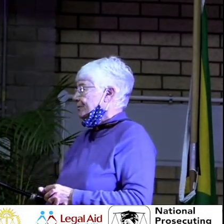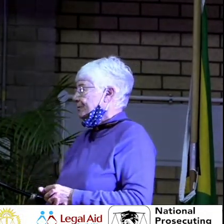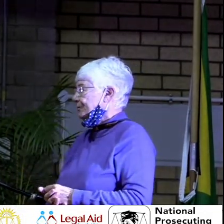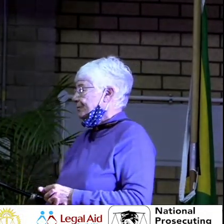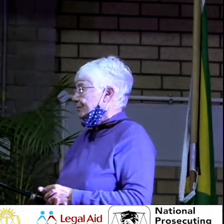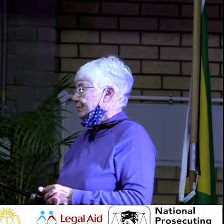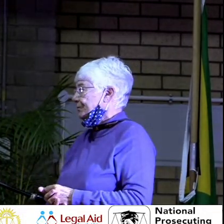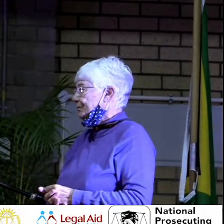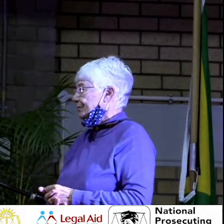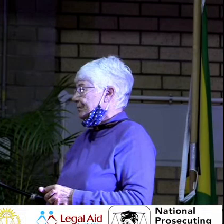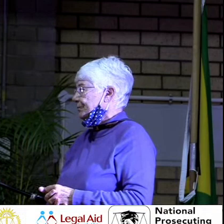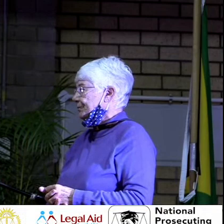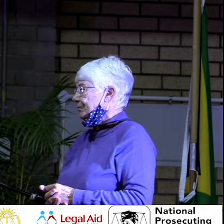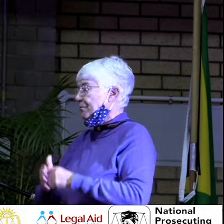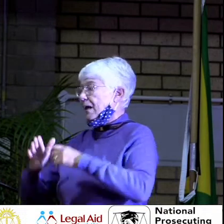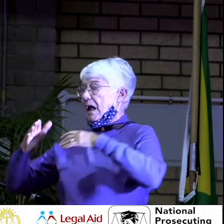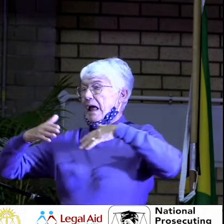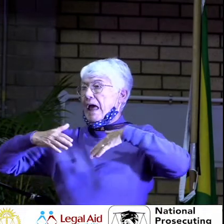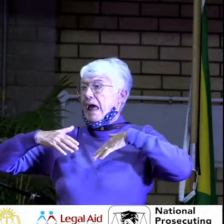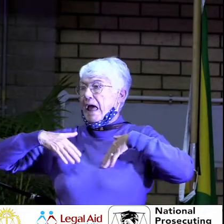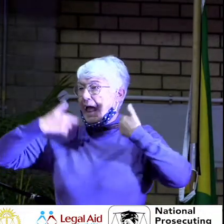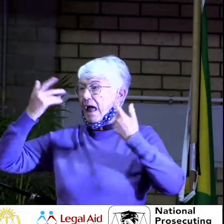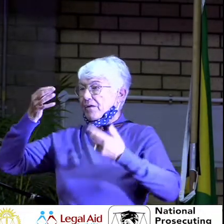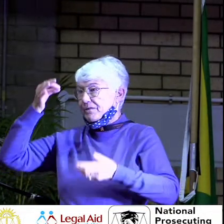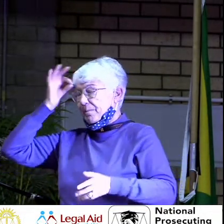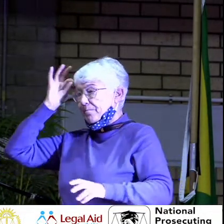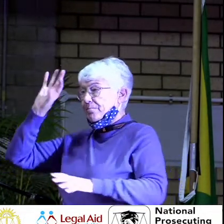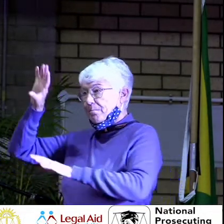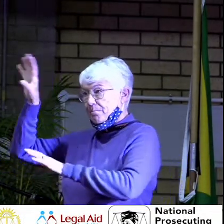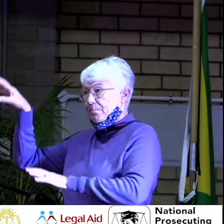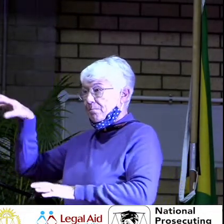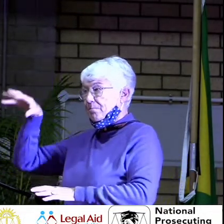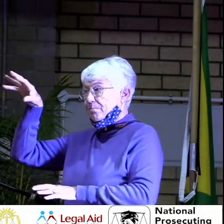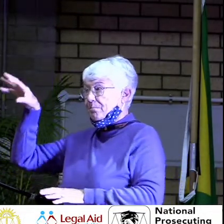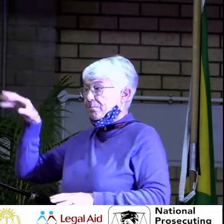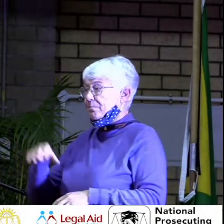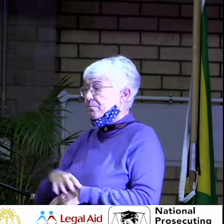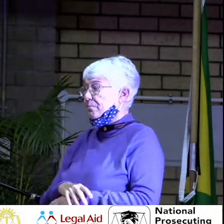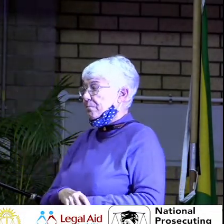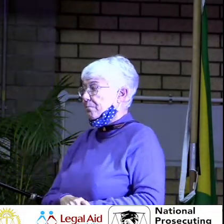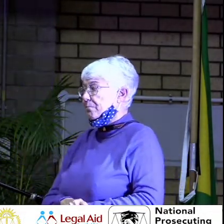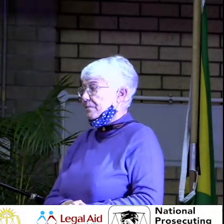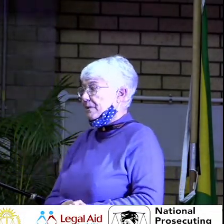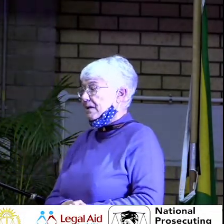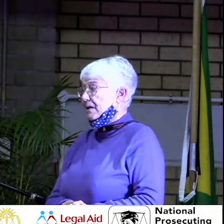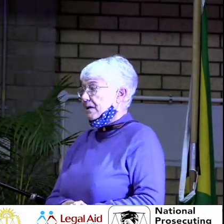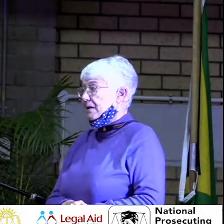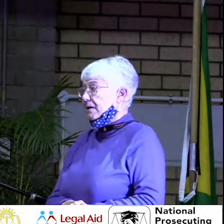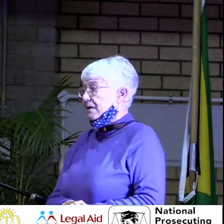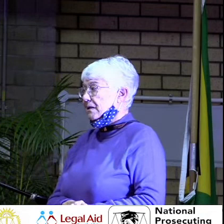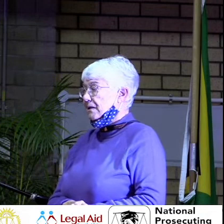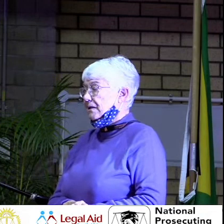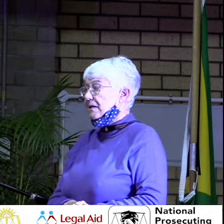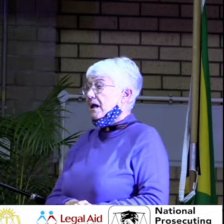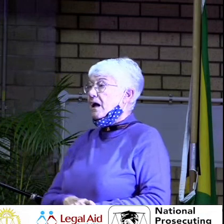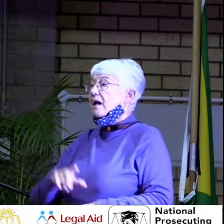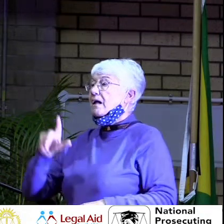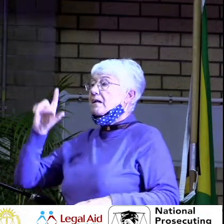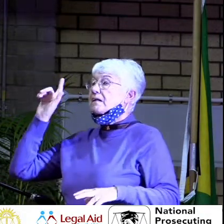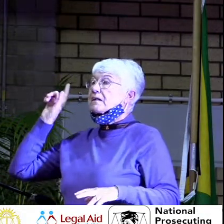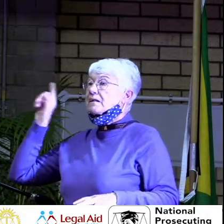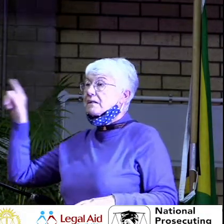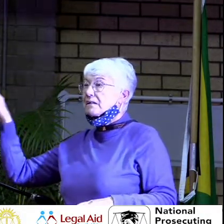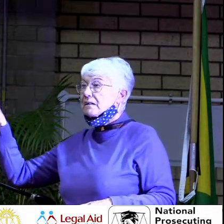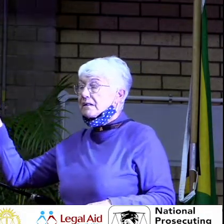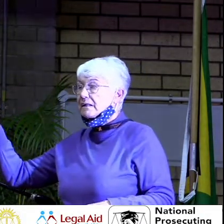for the health department, we only have like 72 hours, 3 days in which